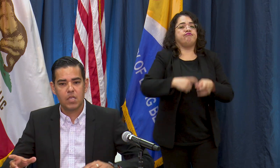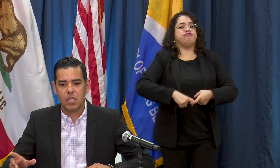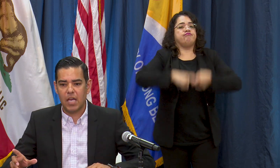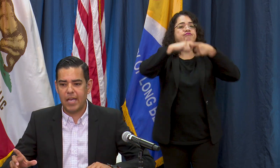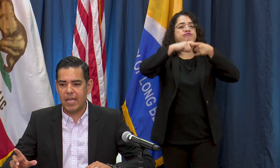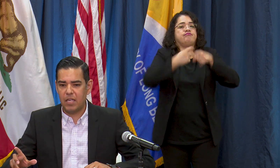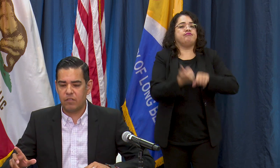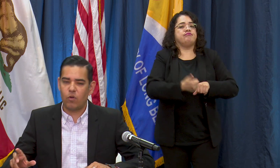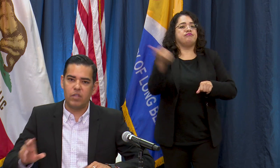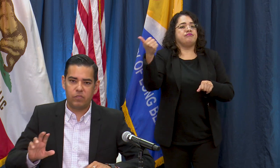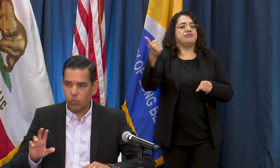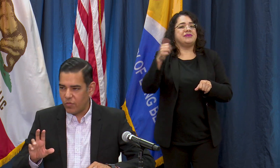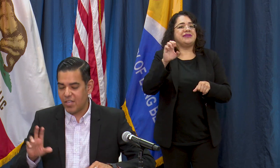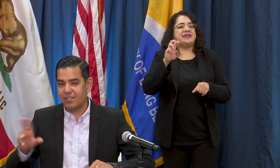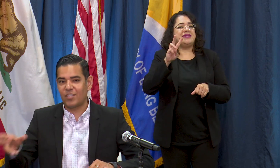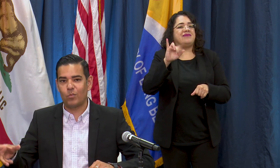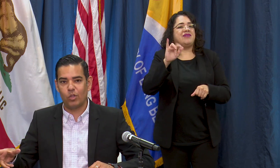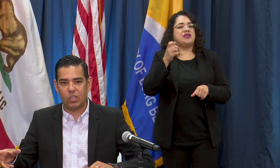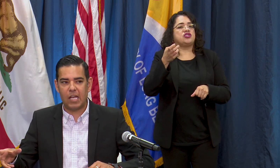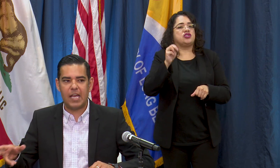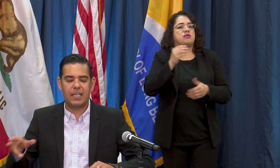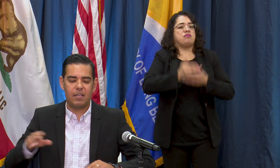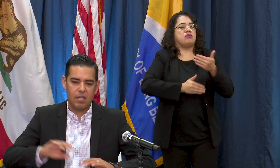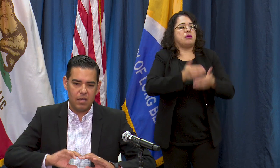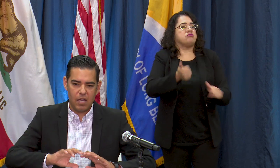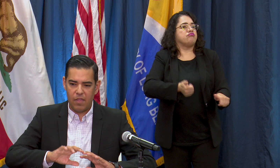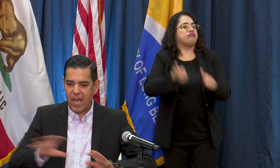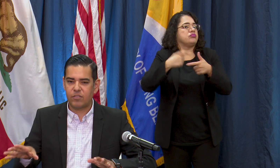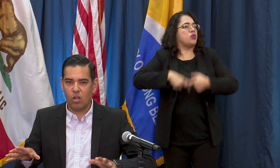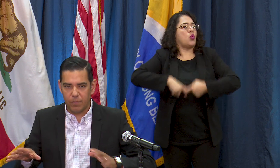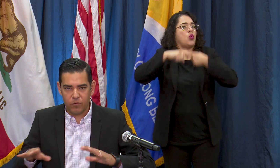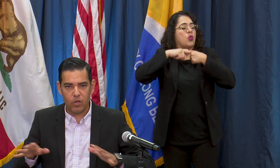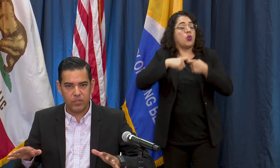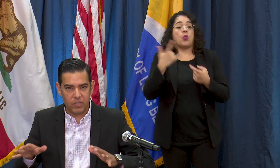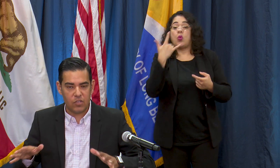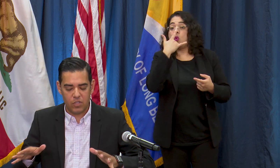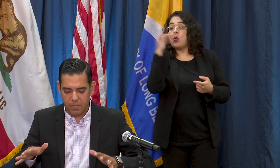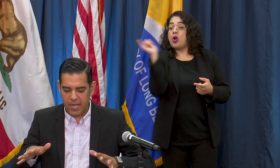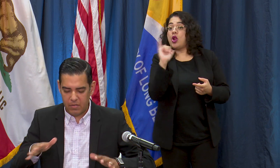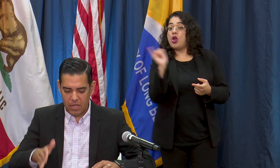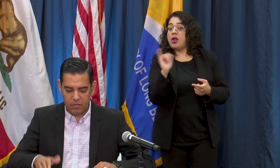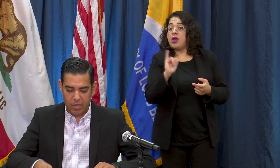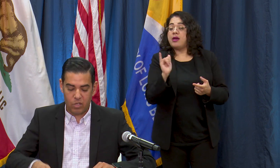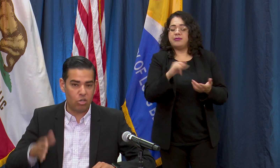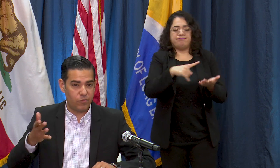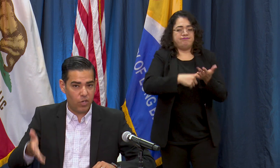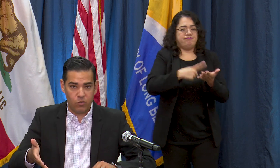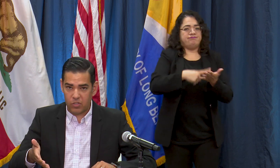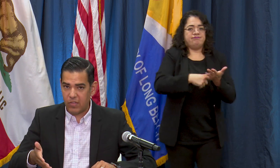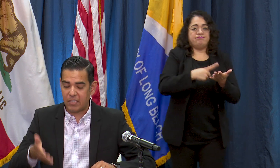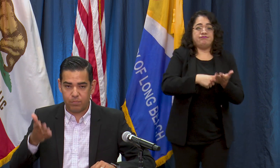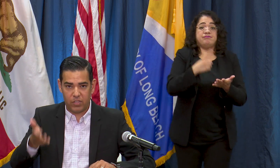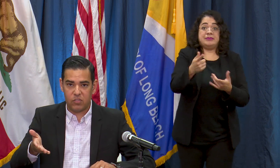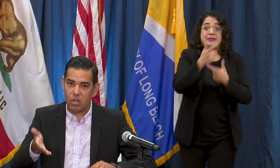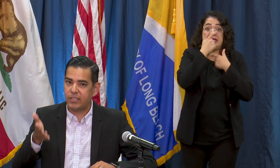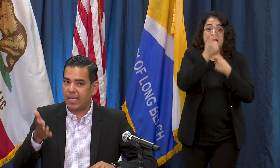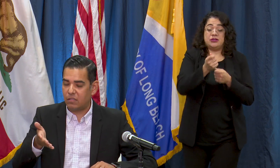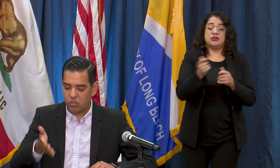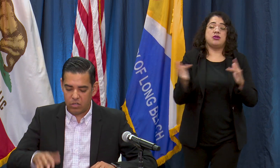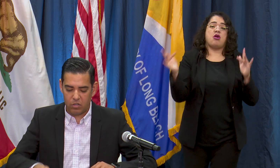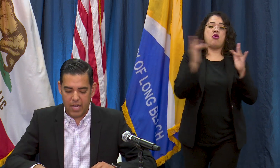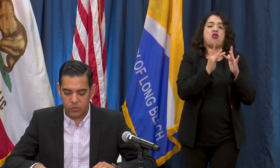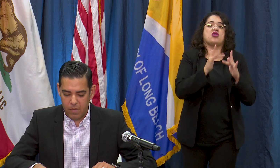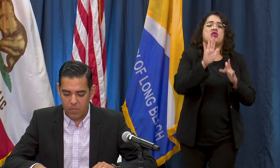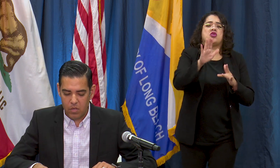moratorium. And as far as what the extension will look like, that's all up for discussion and debate. And so I encourage, if you're interested in that, to please